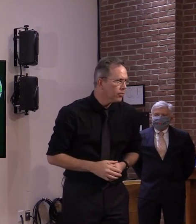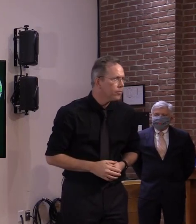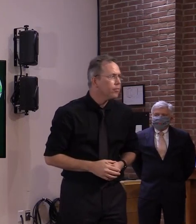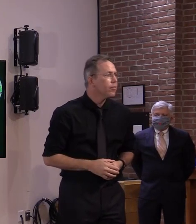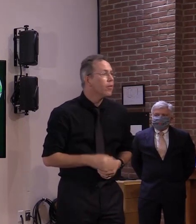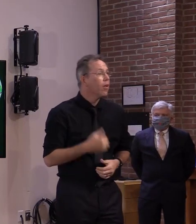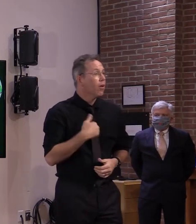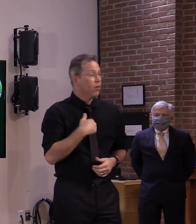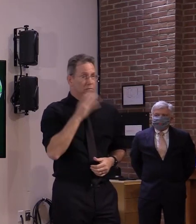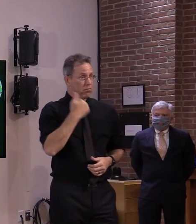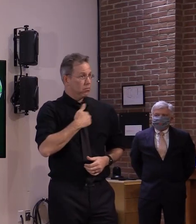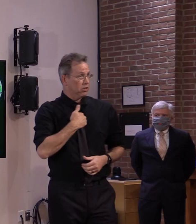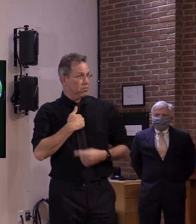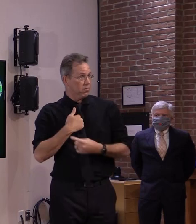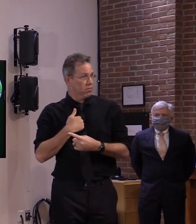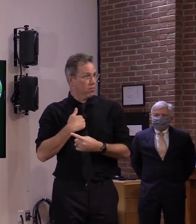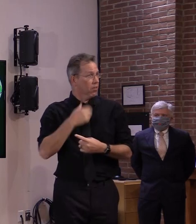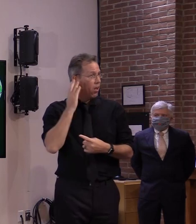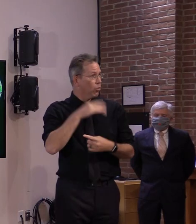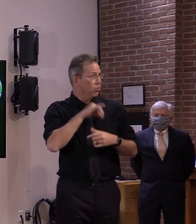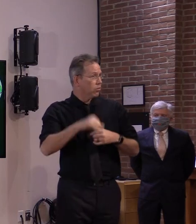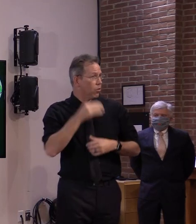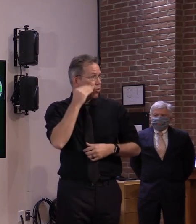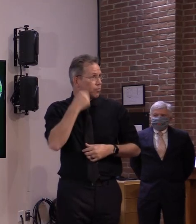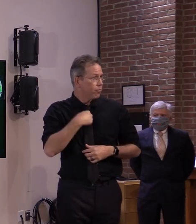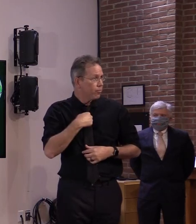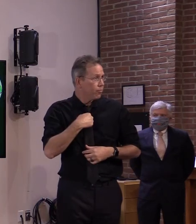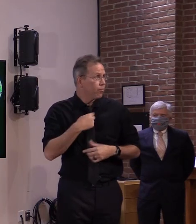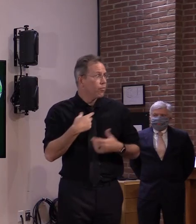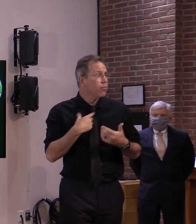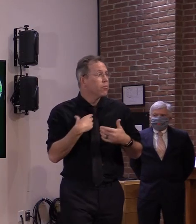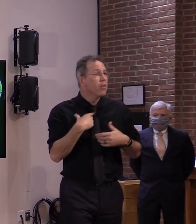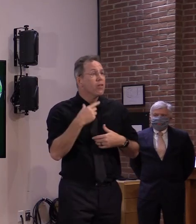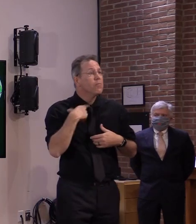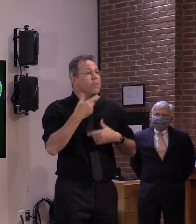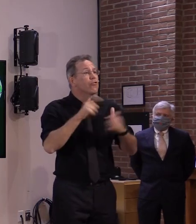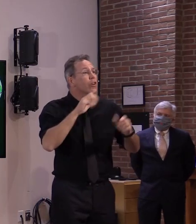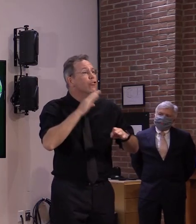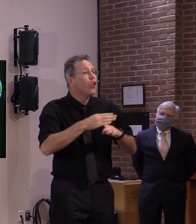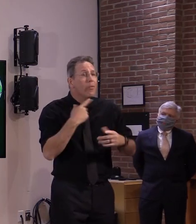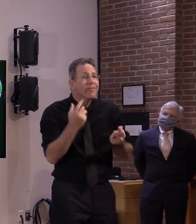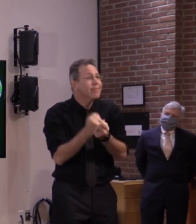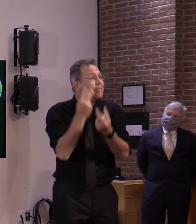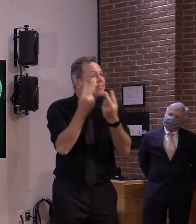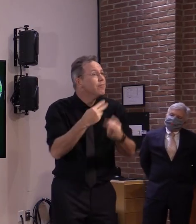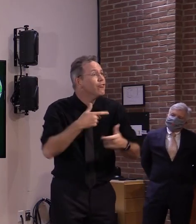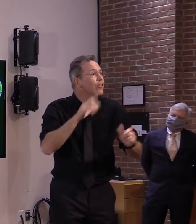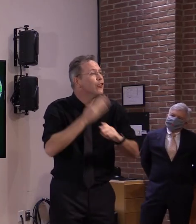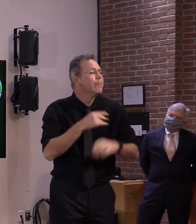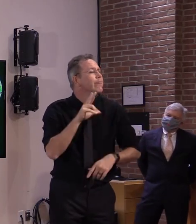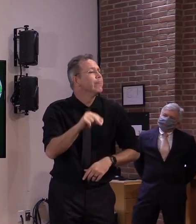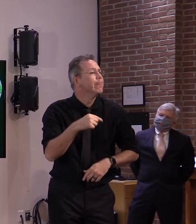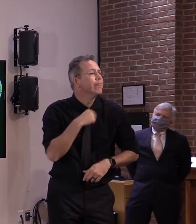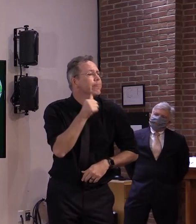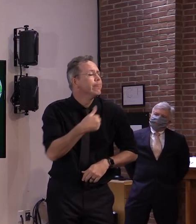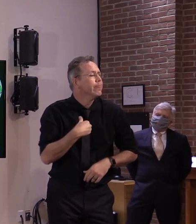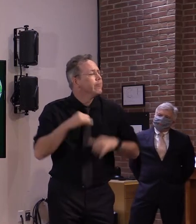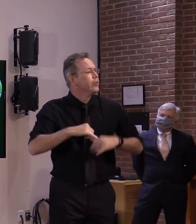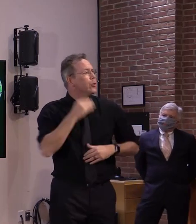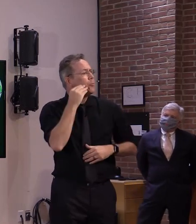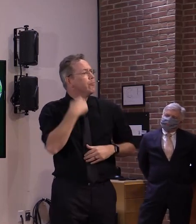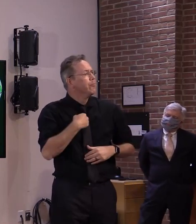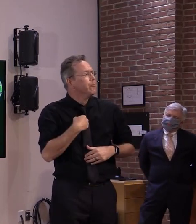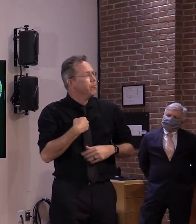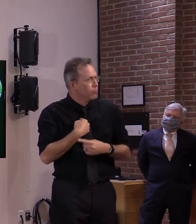though it means more time away from my new granddaughter. Remember, the more people at the table, the higher the